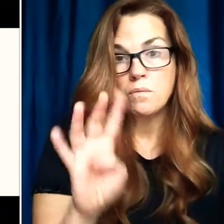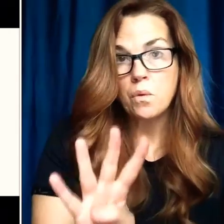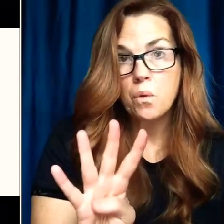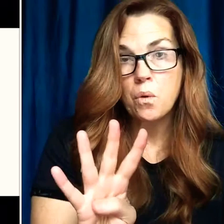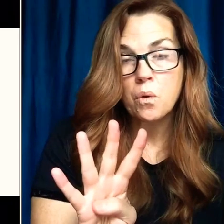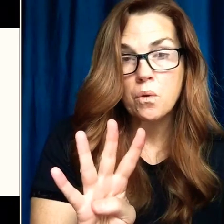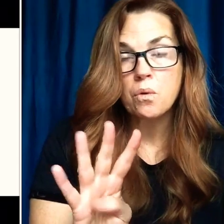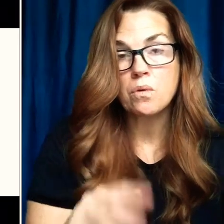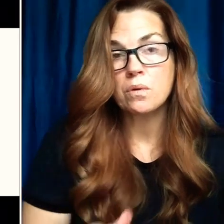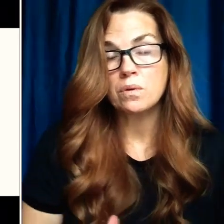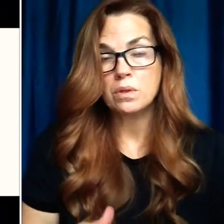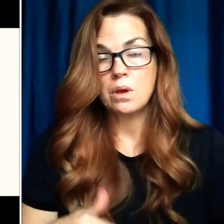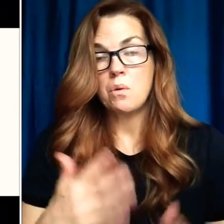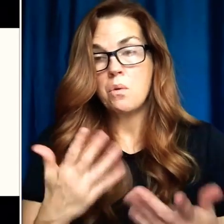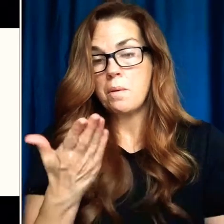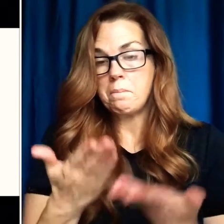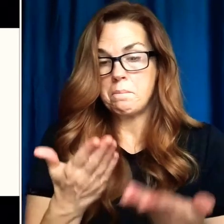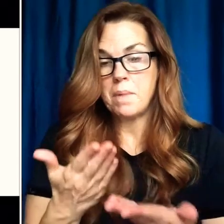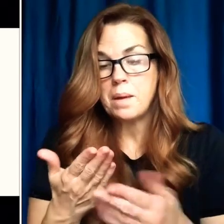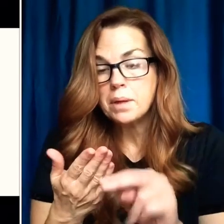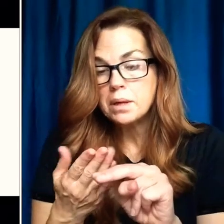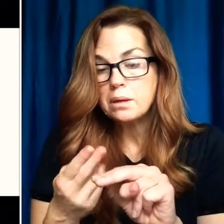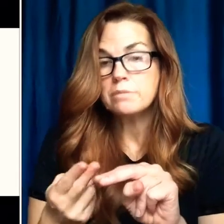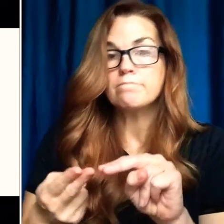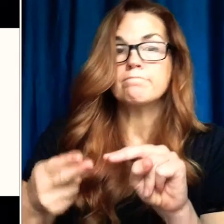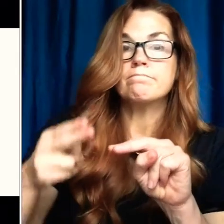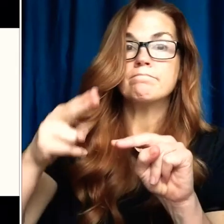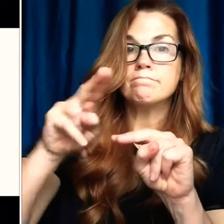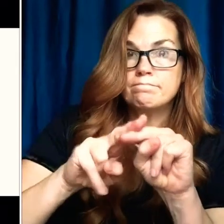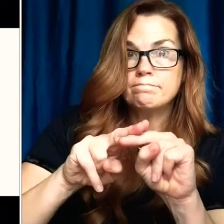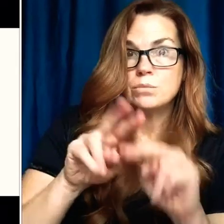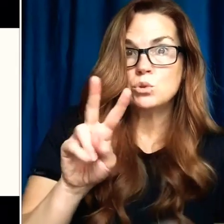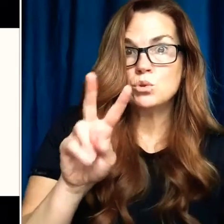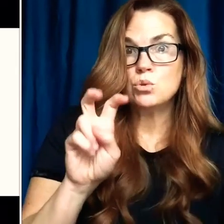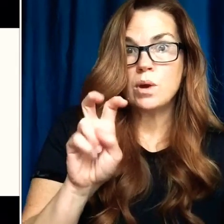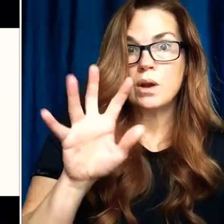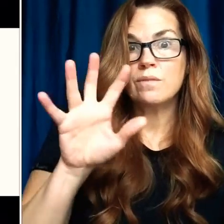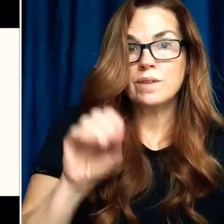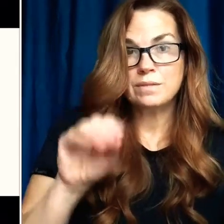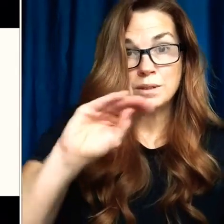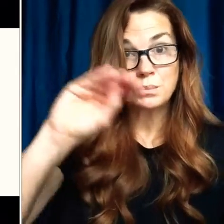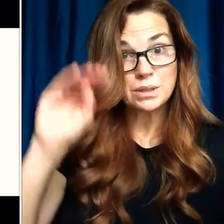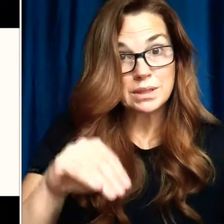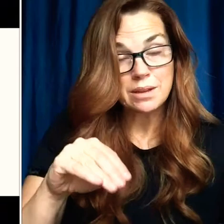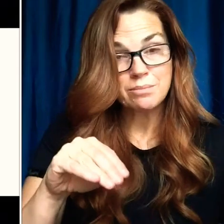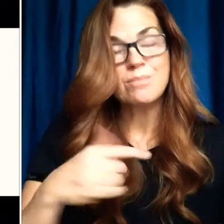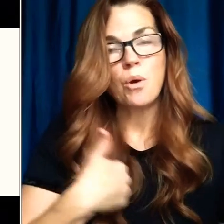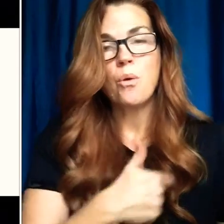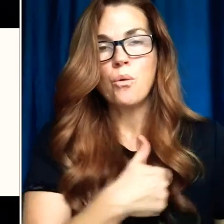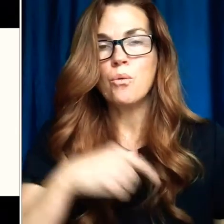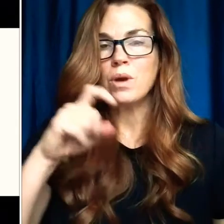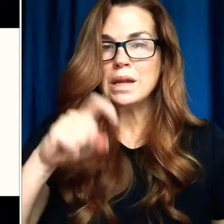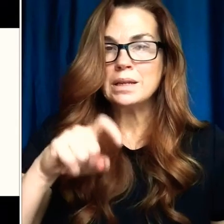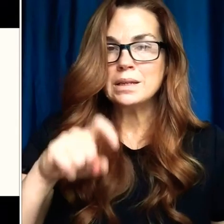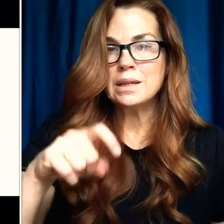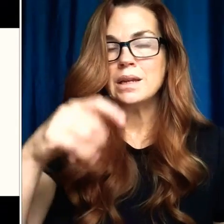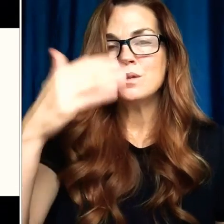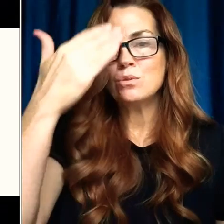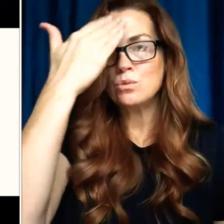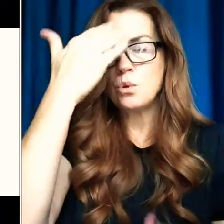by 250%. We need ways to measure, and rational numbers allow us to do that.